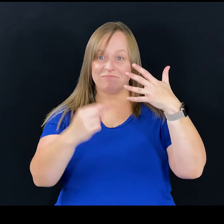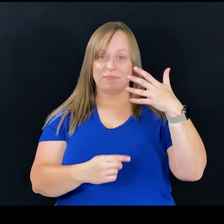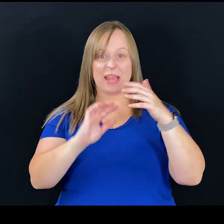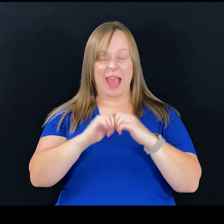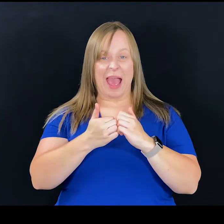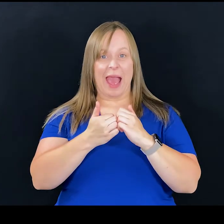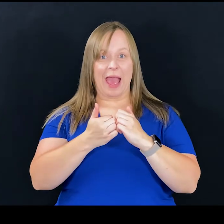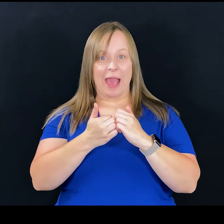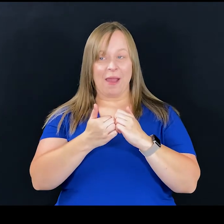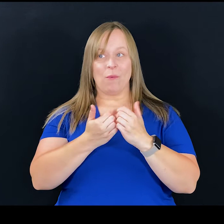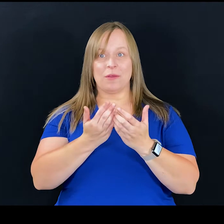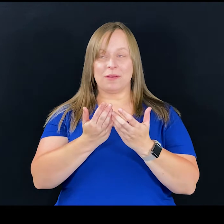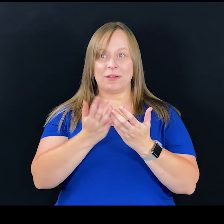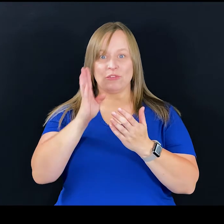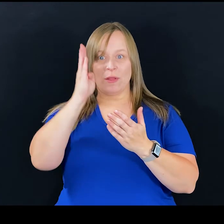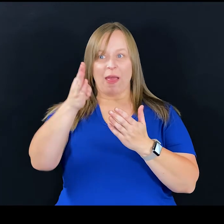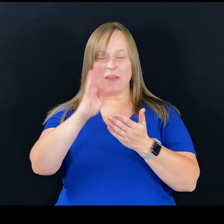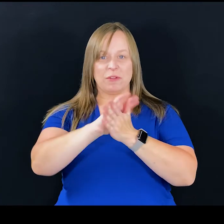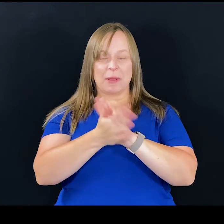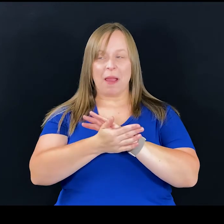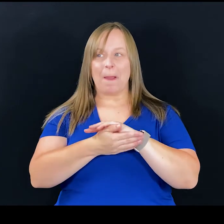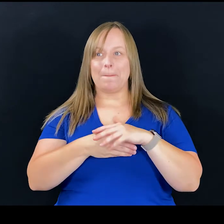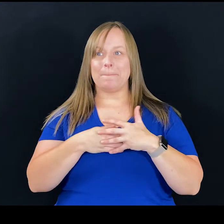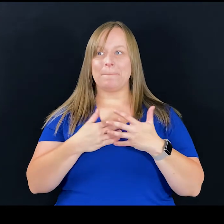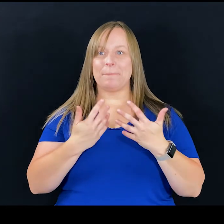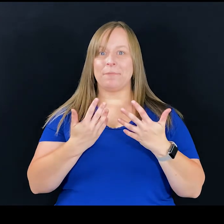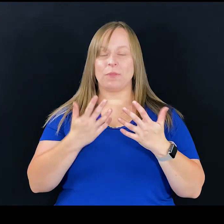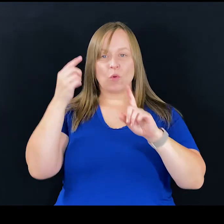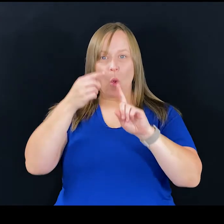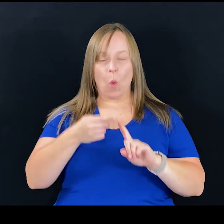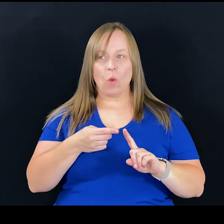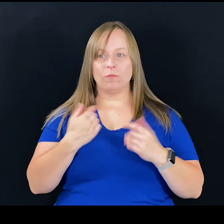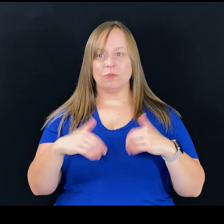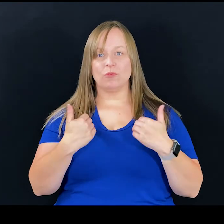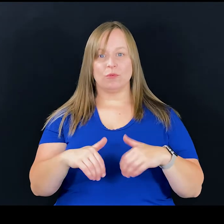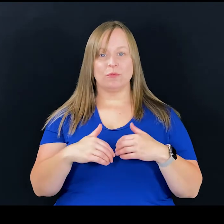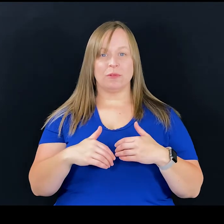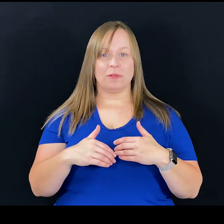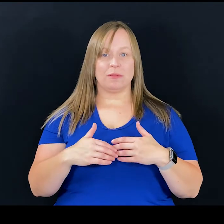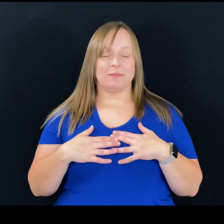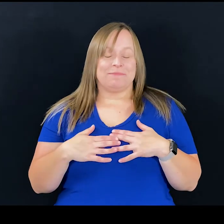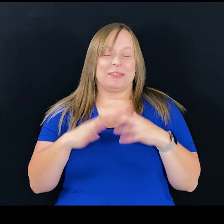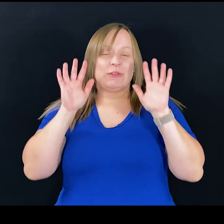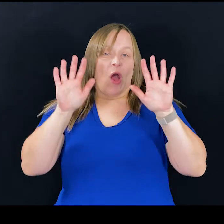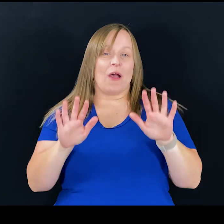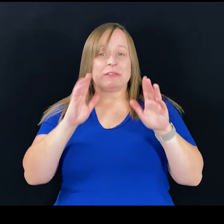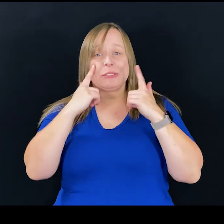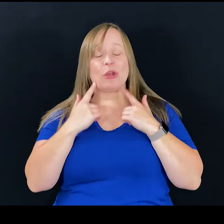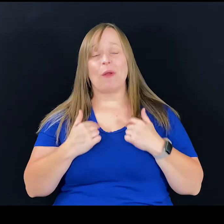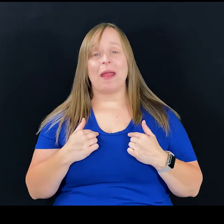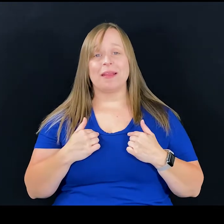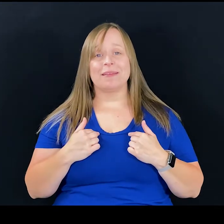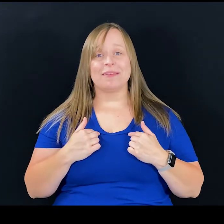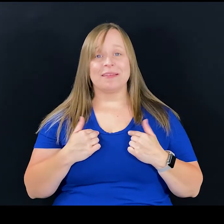was listing of how she wanted her life to be and what her goals were, it was so awesome.